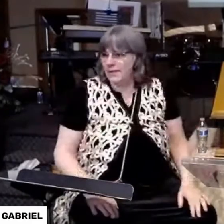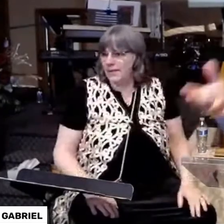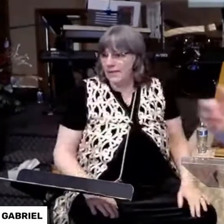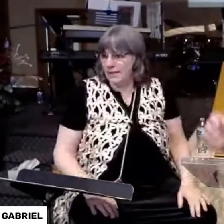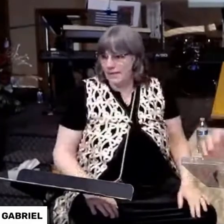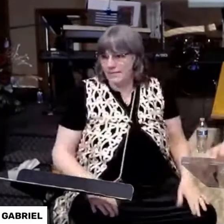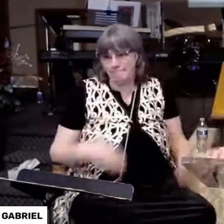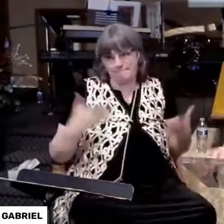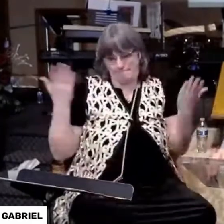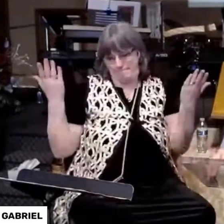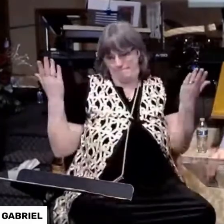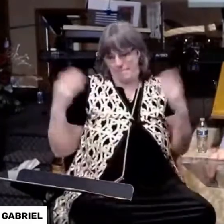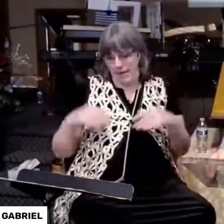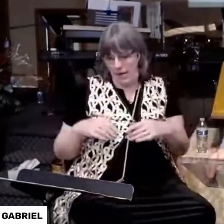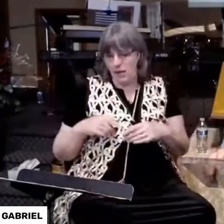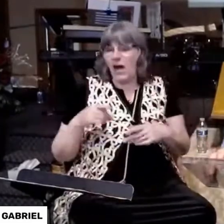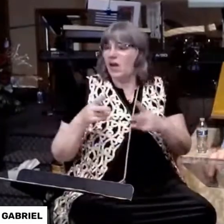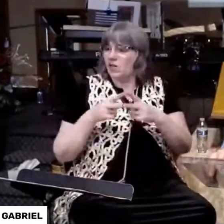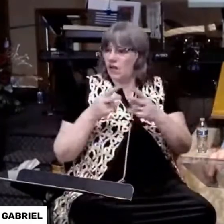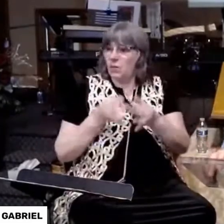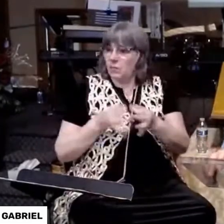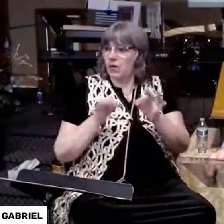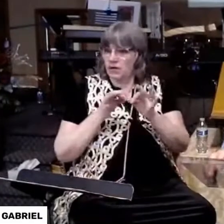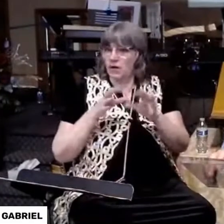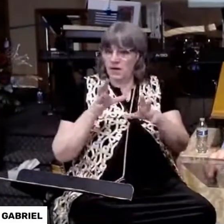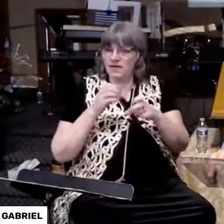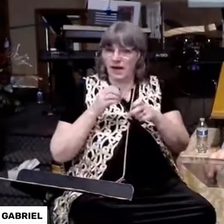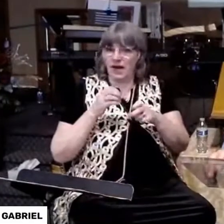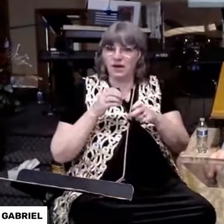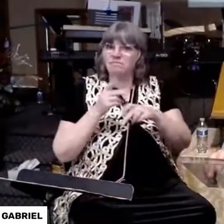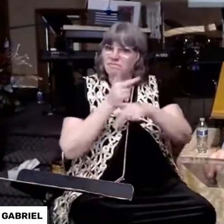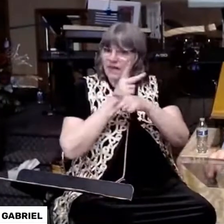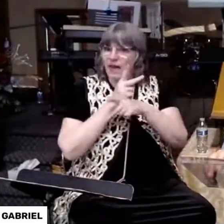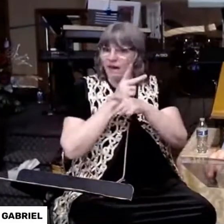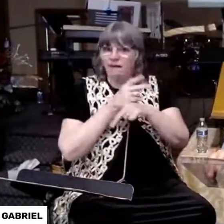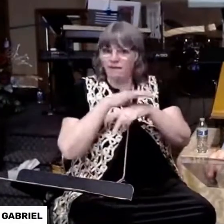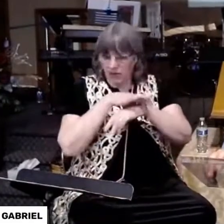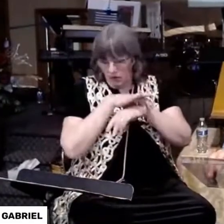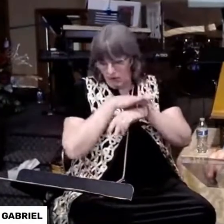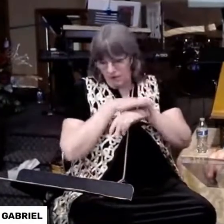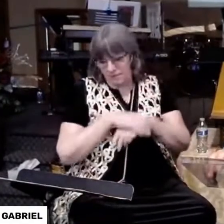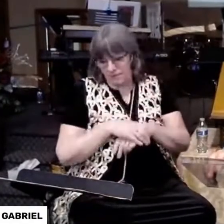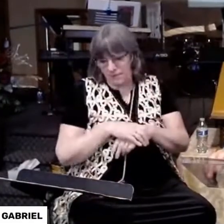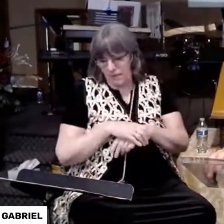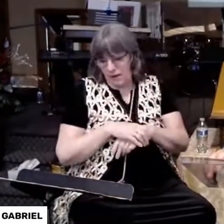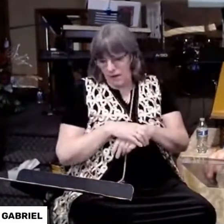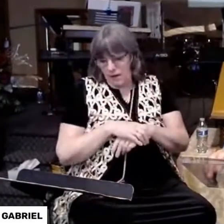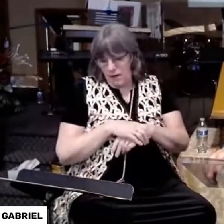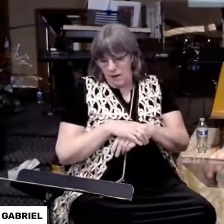I just was telling you how the Torah addressed the problems of the day.